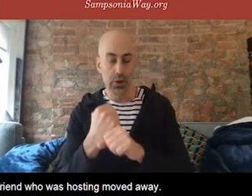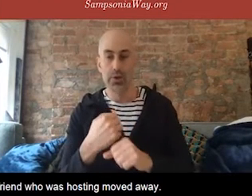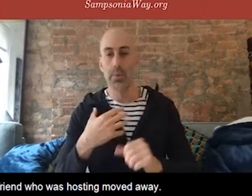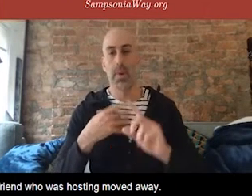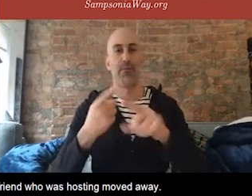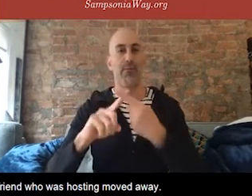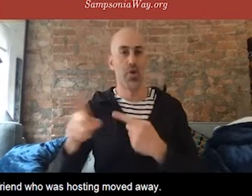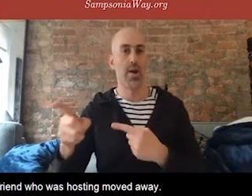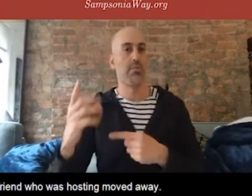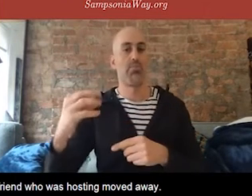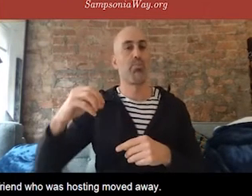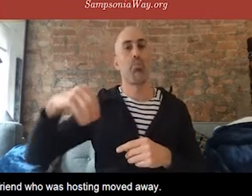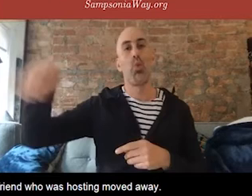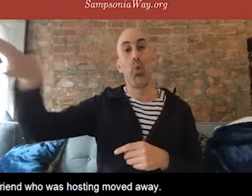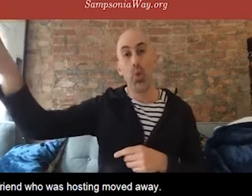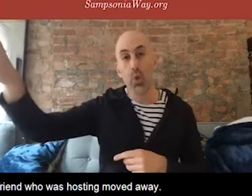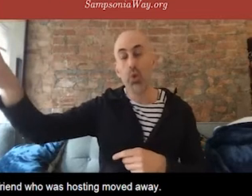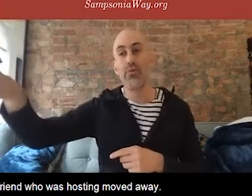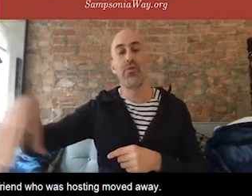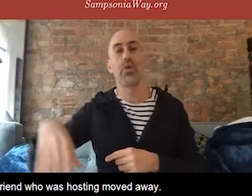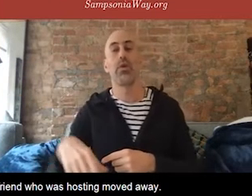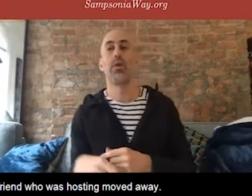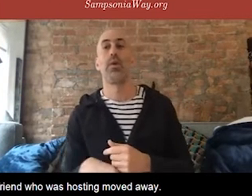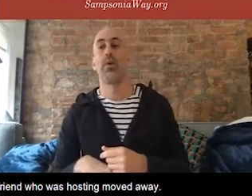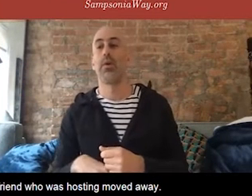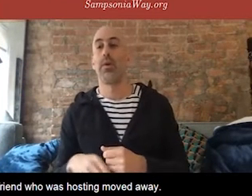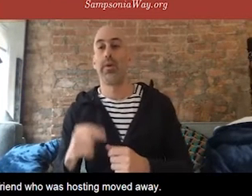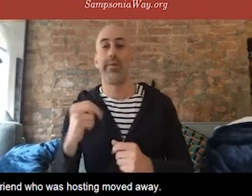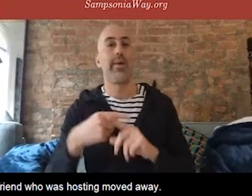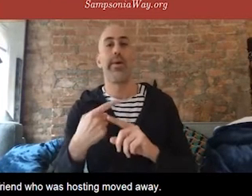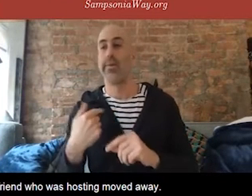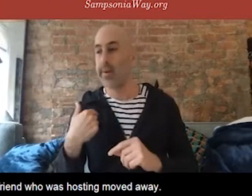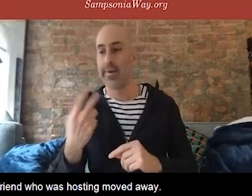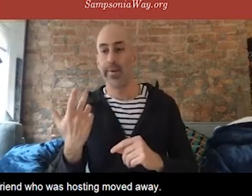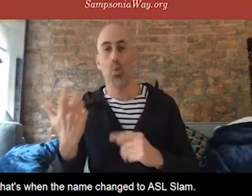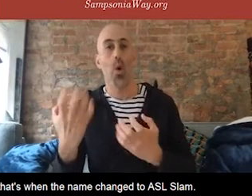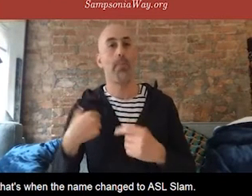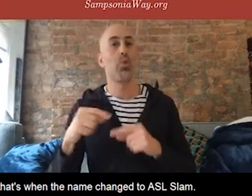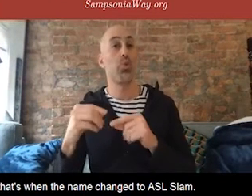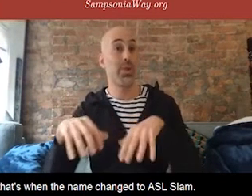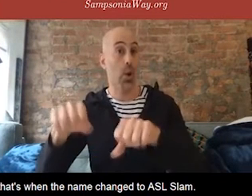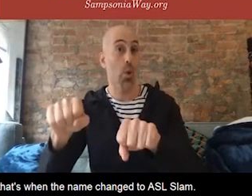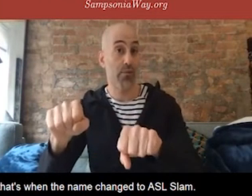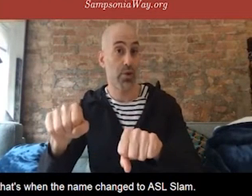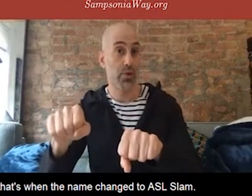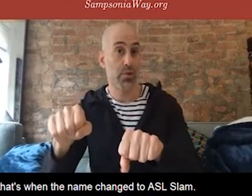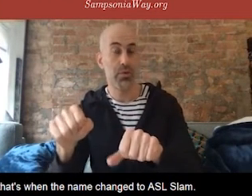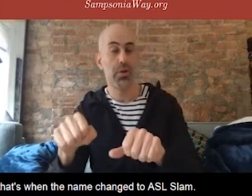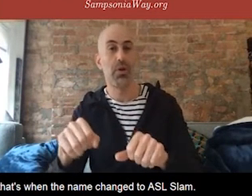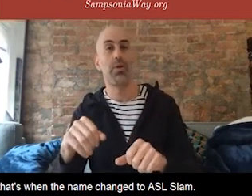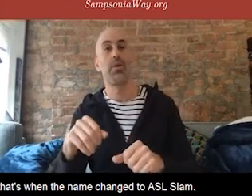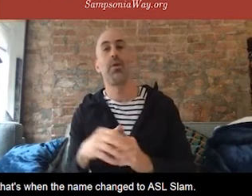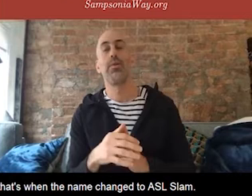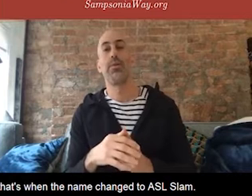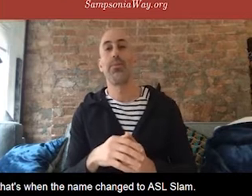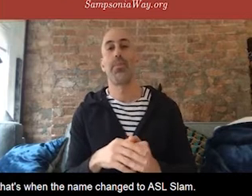So then after another few years, my friend who was hosting moved away. And he wanted me